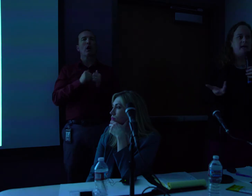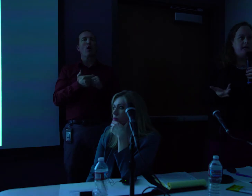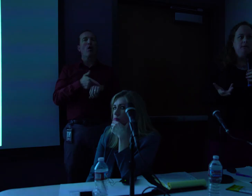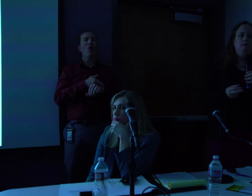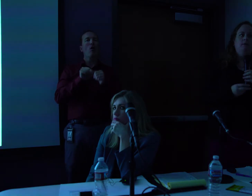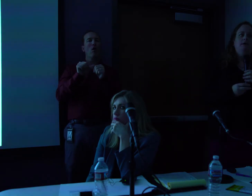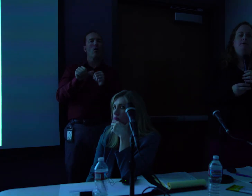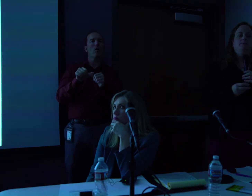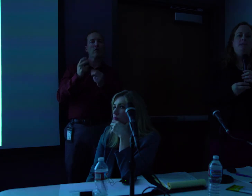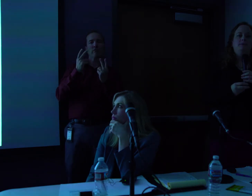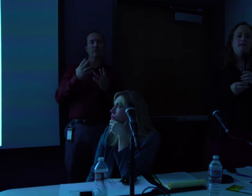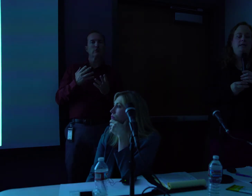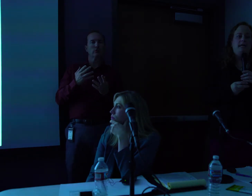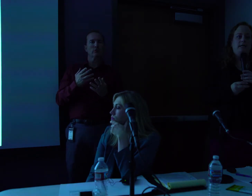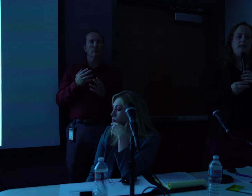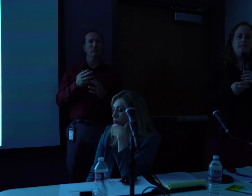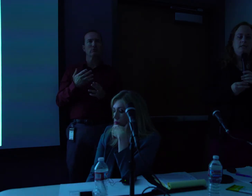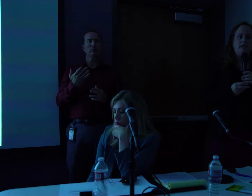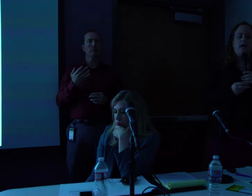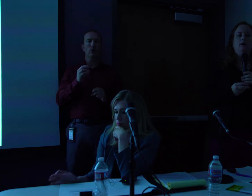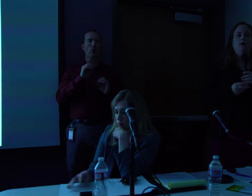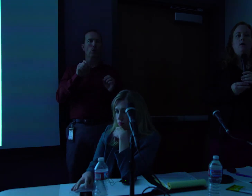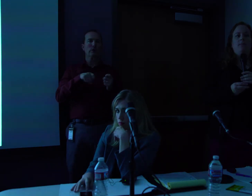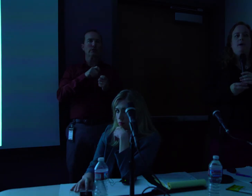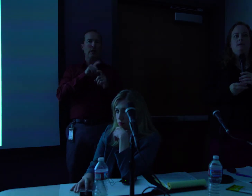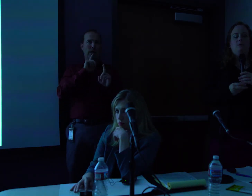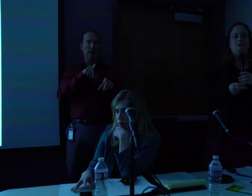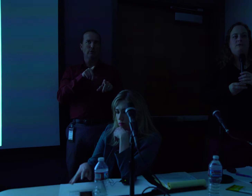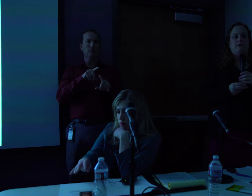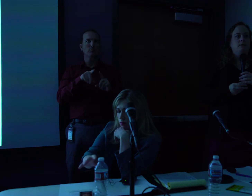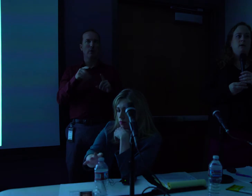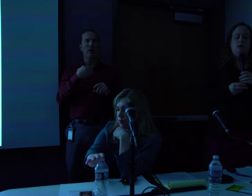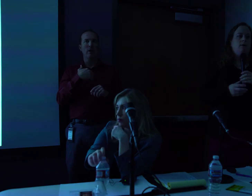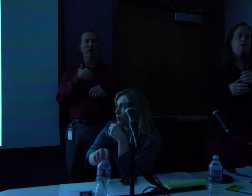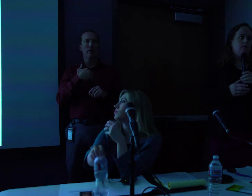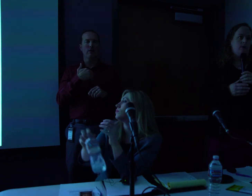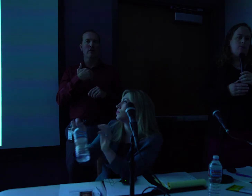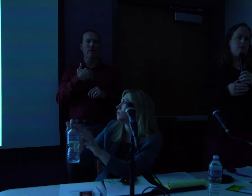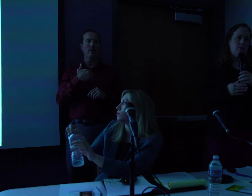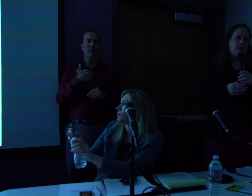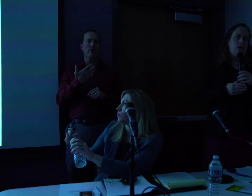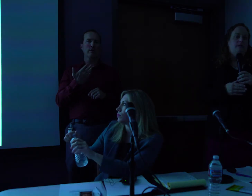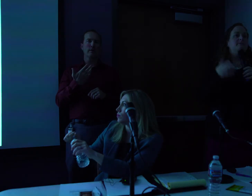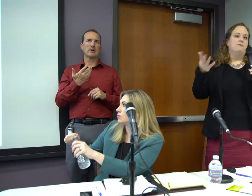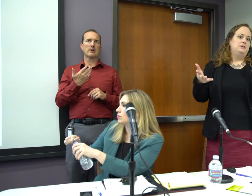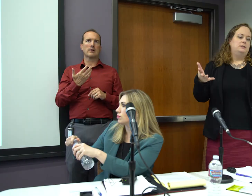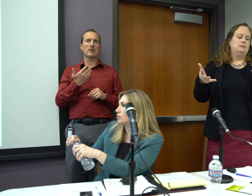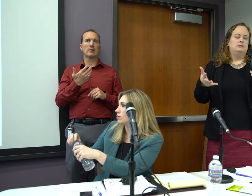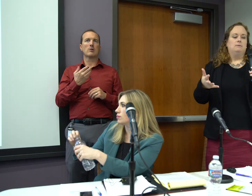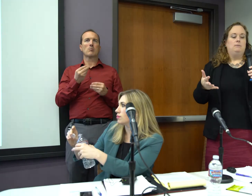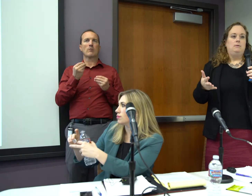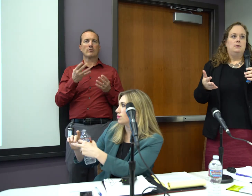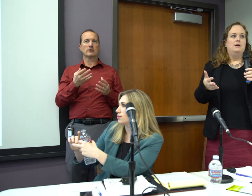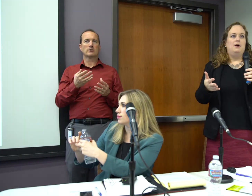visitors stay, and there was not an exact answer to that, but there was sort of a, there are lease